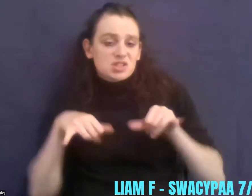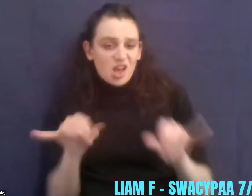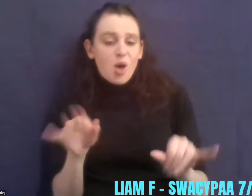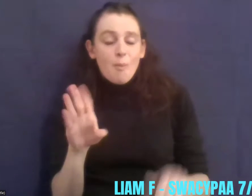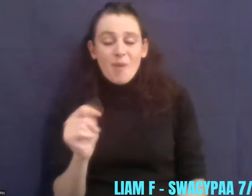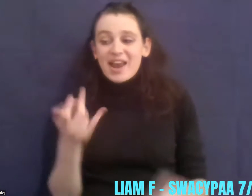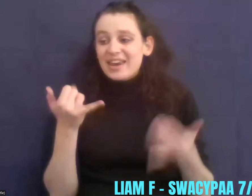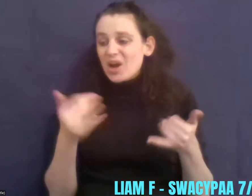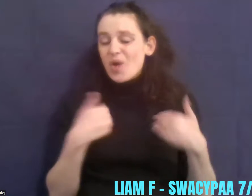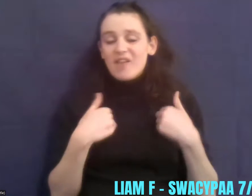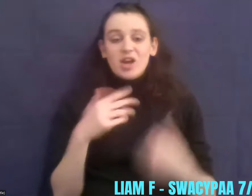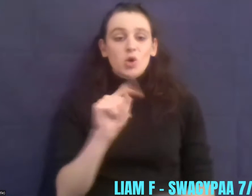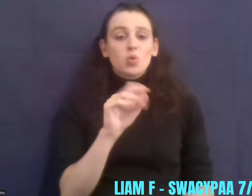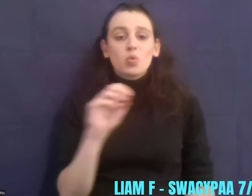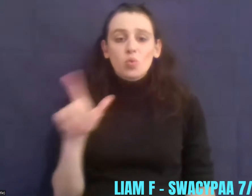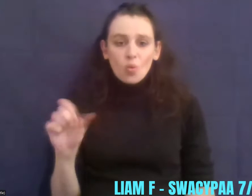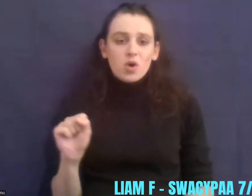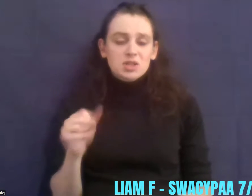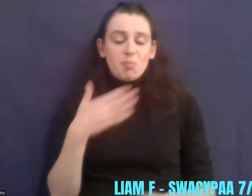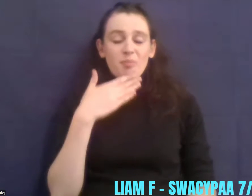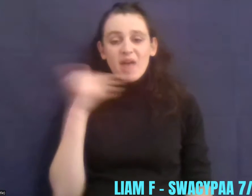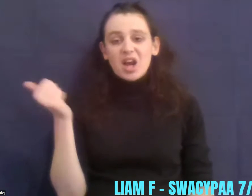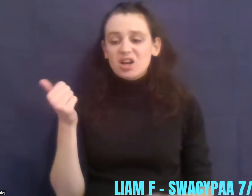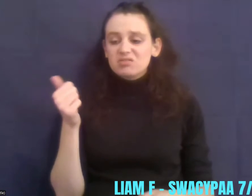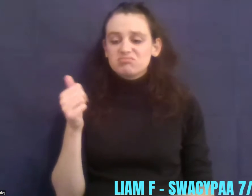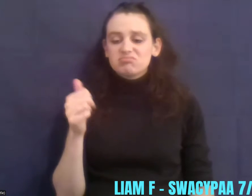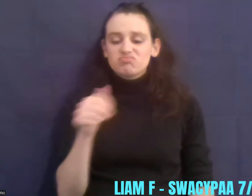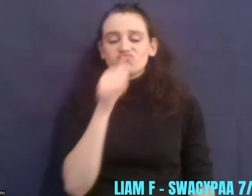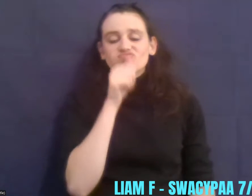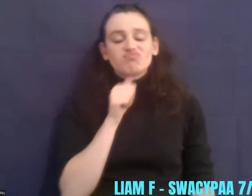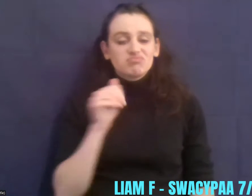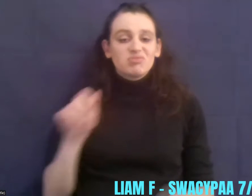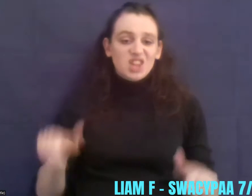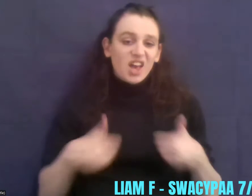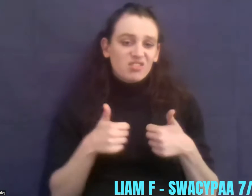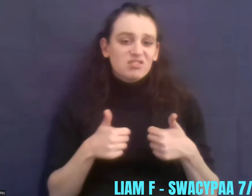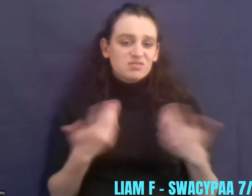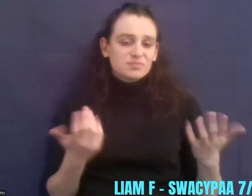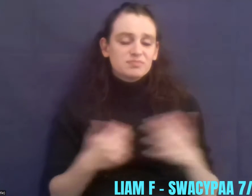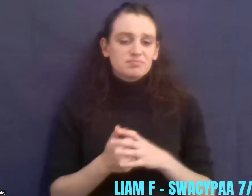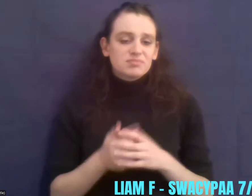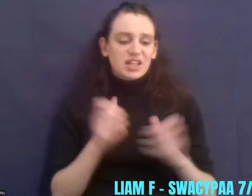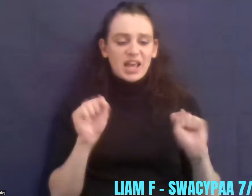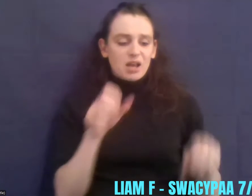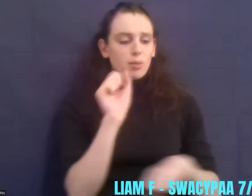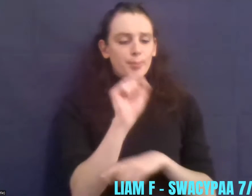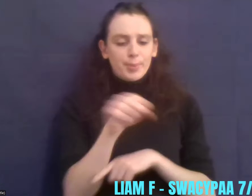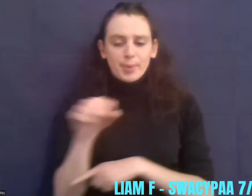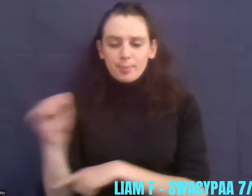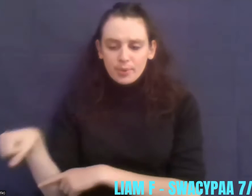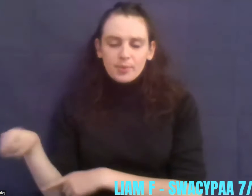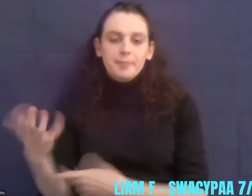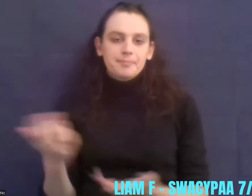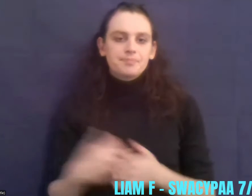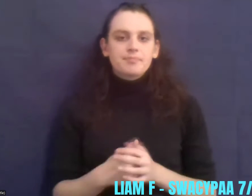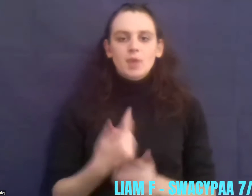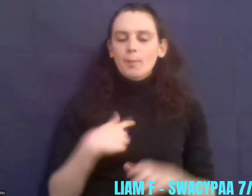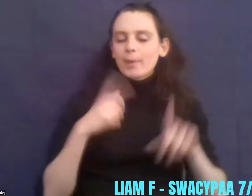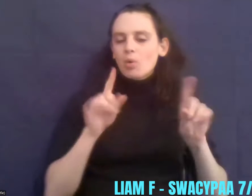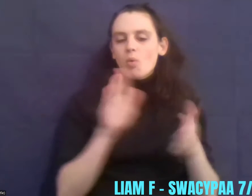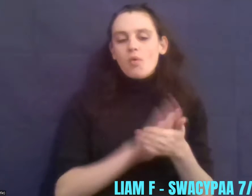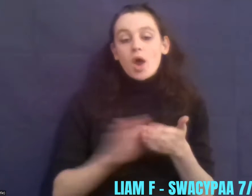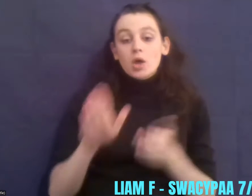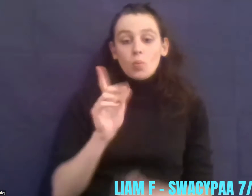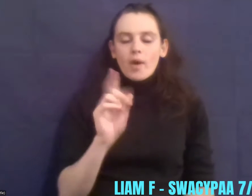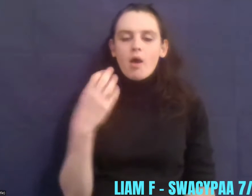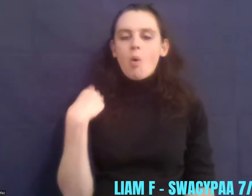So, um, yeah, briefly, I went to college in Oregon. I was a marketing major. In